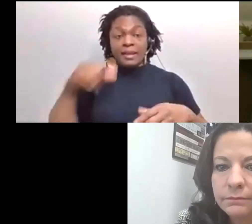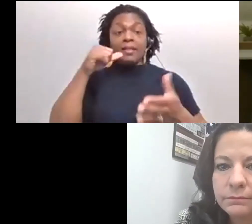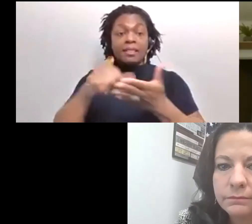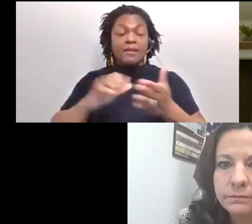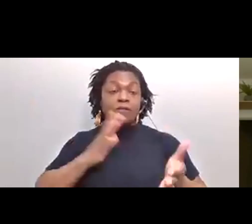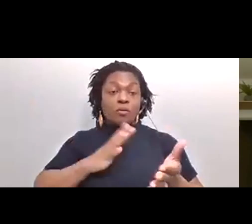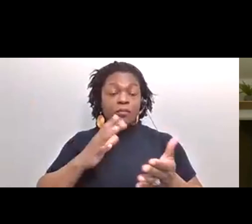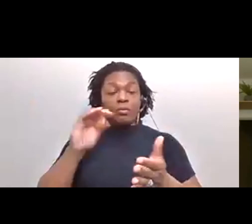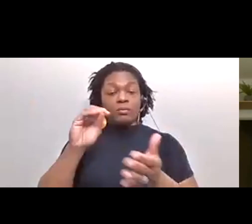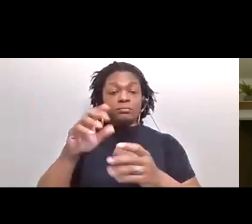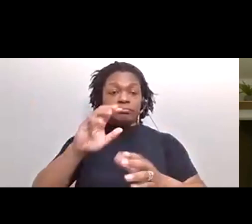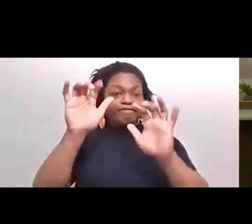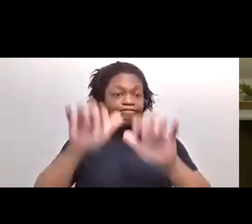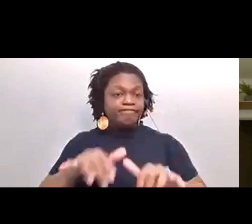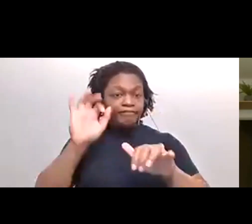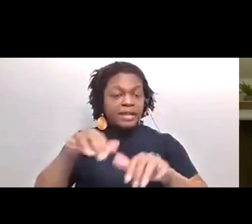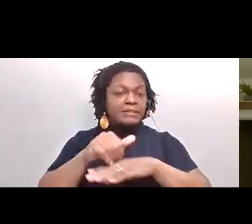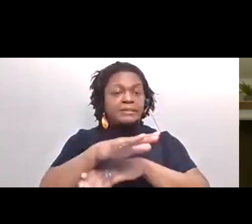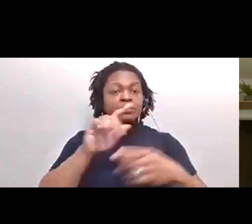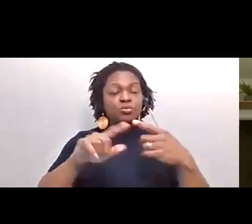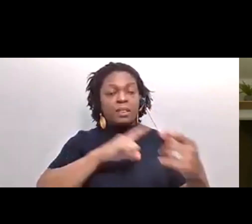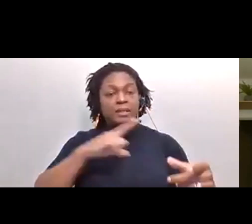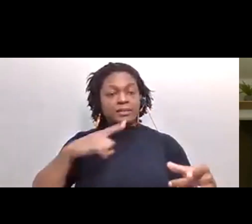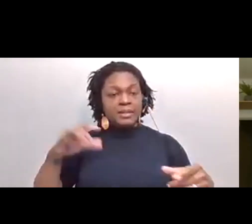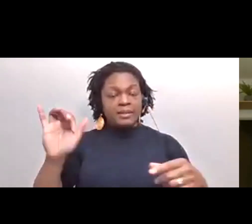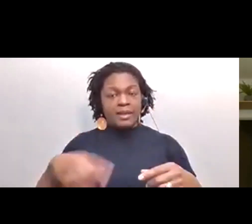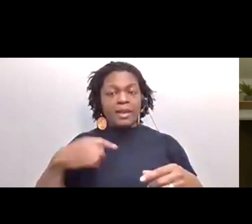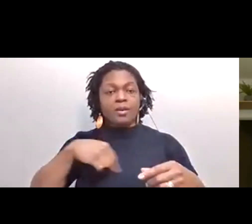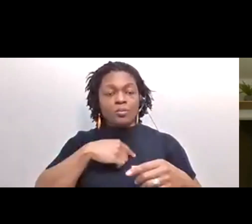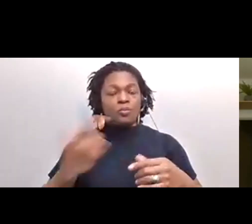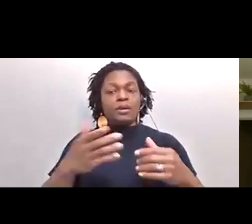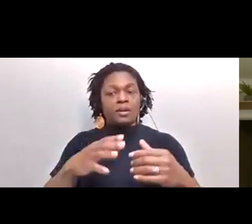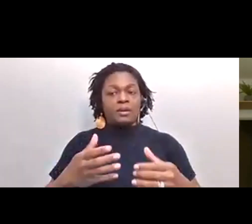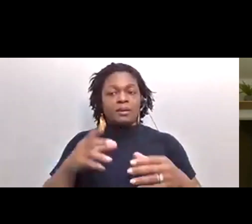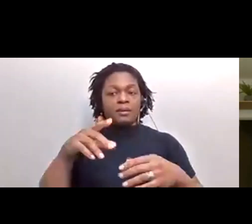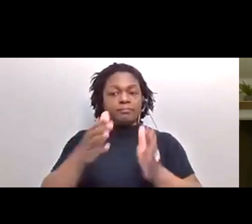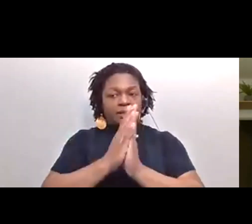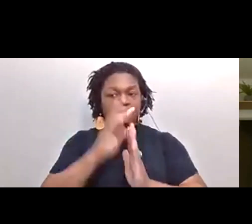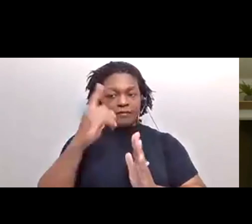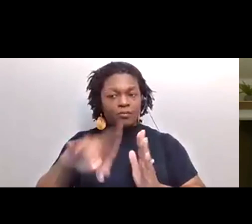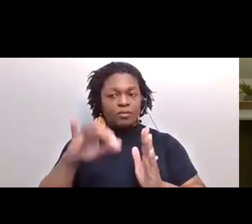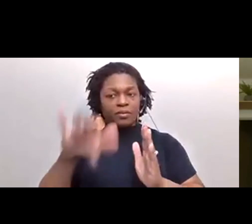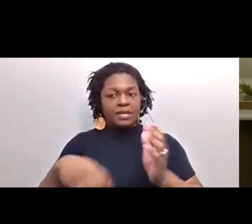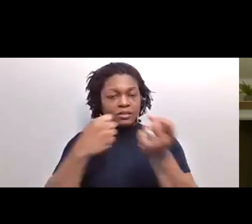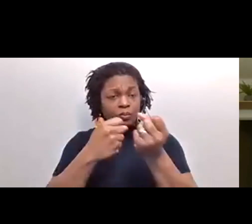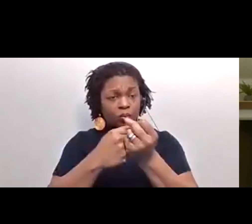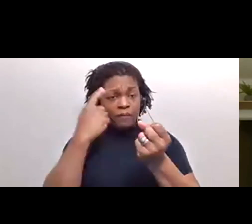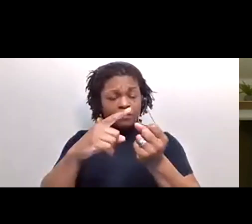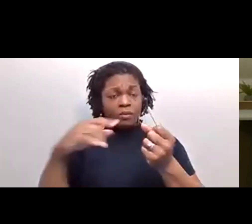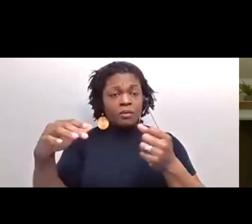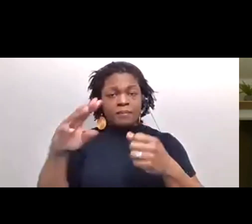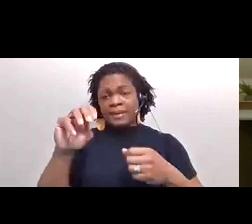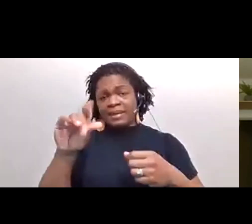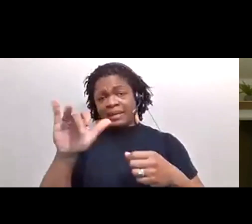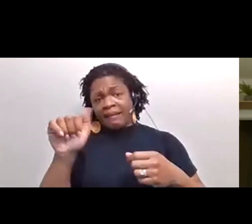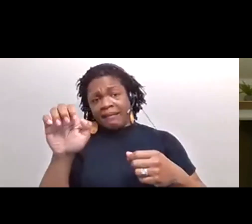workers throughout the entire Medicaid program. I guess, will that